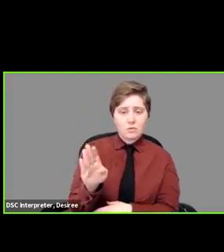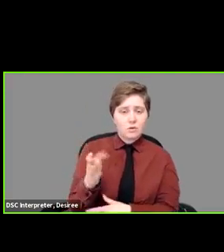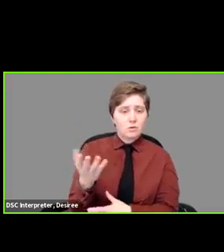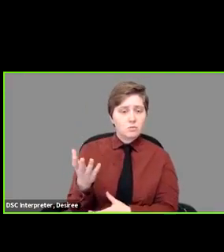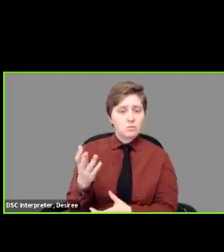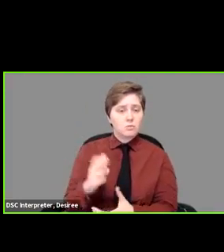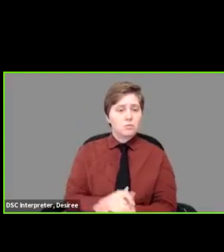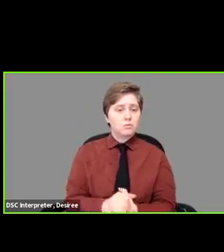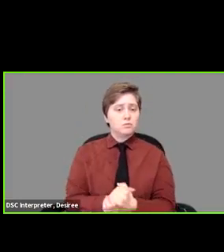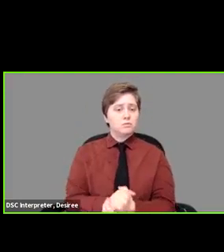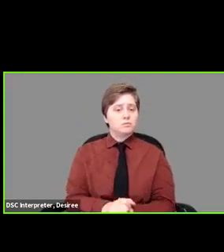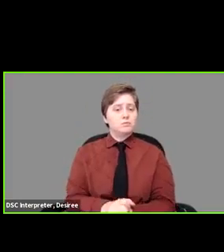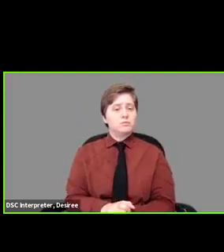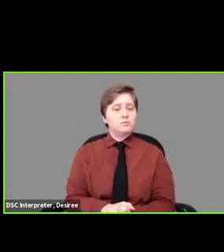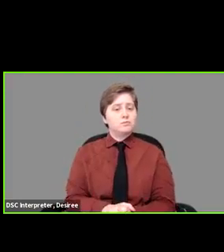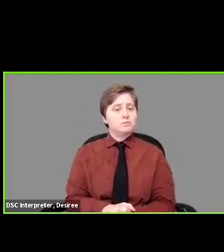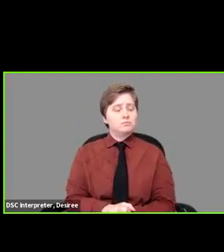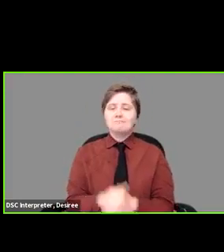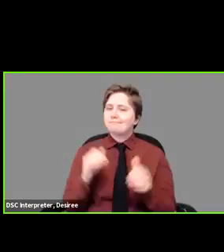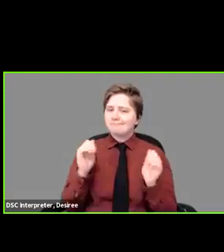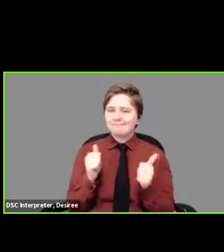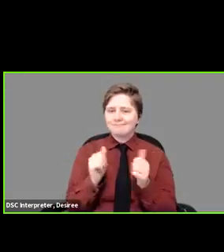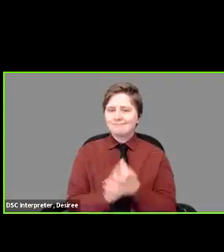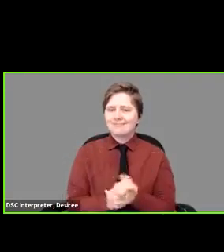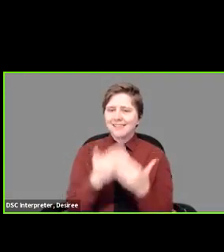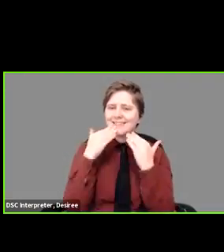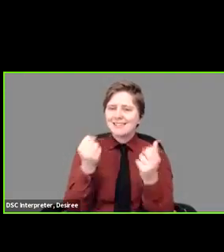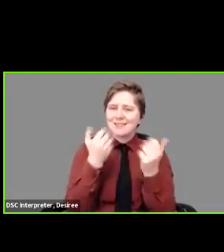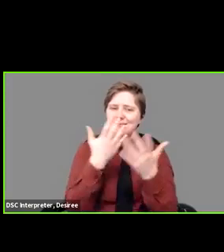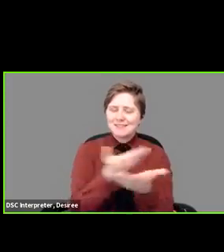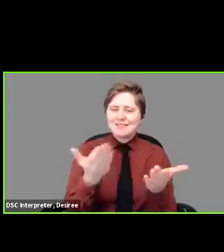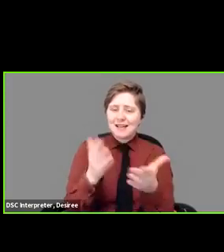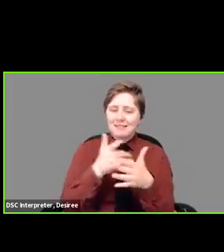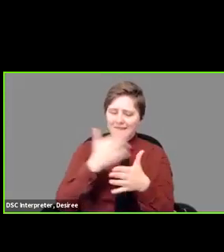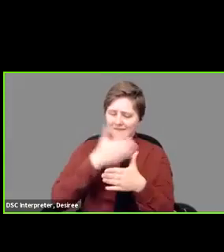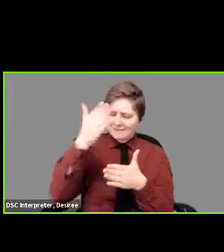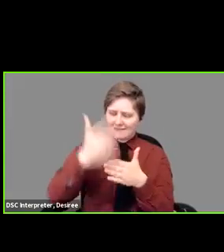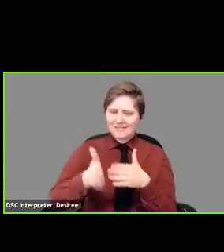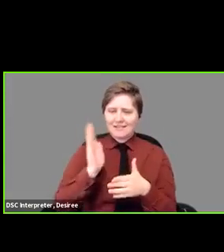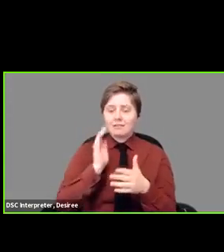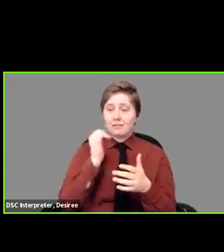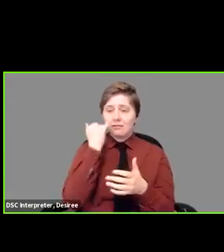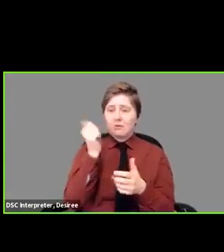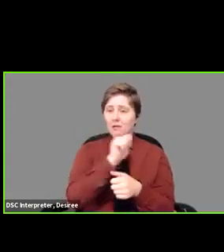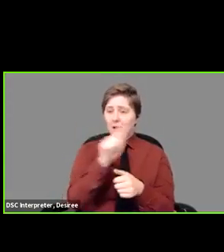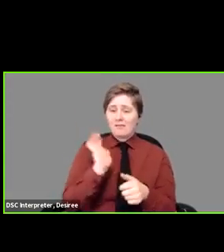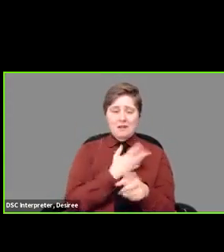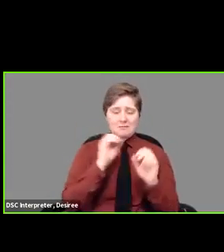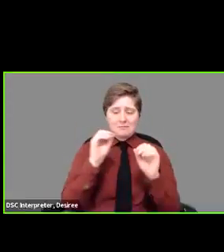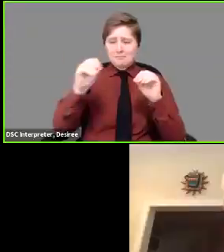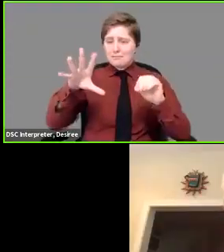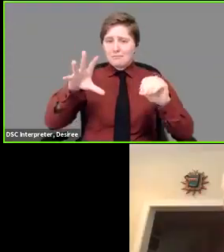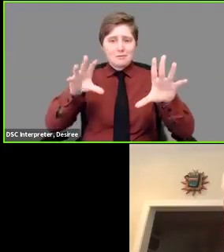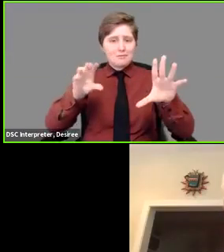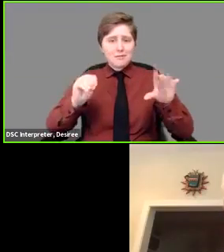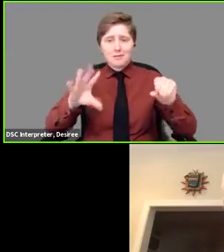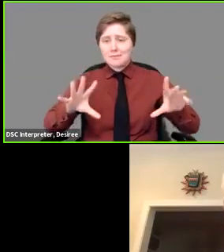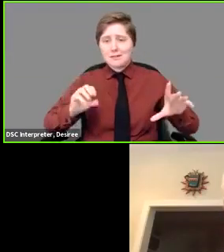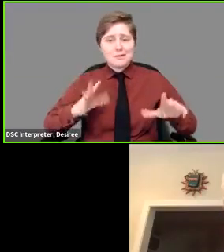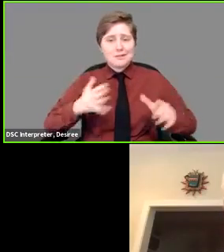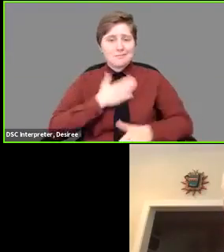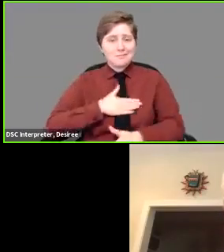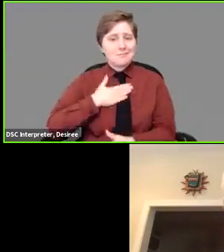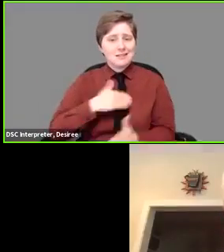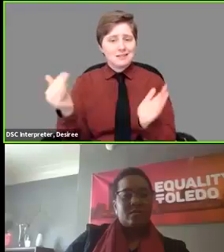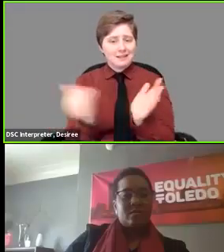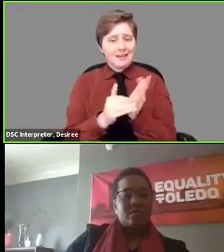in. All right. Thank you very much. That concludes our, if I could have our panelists just put their cameras